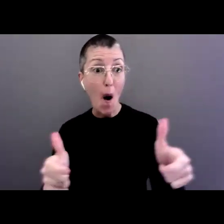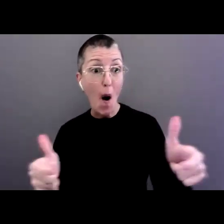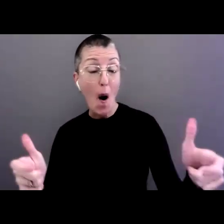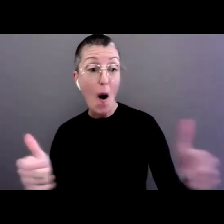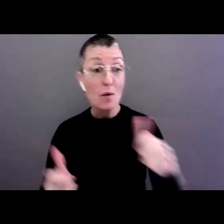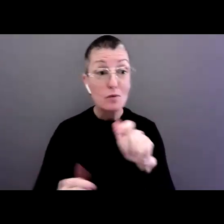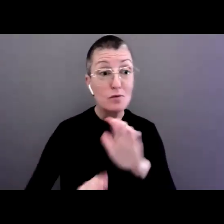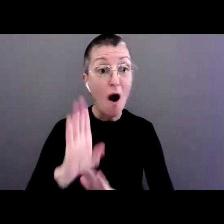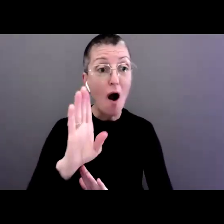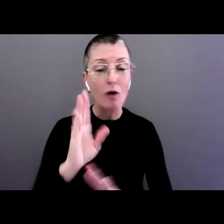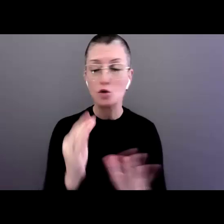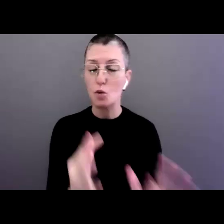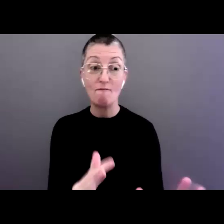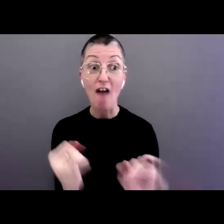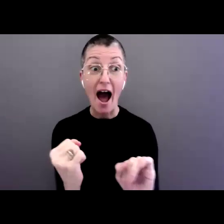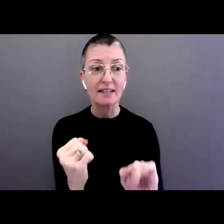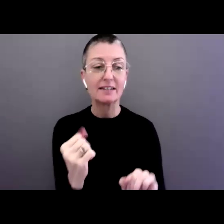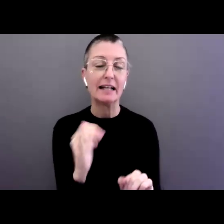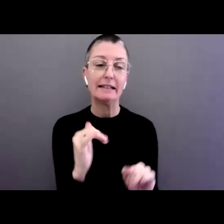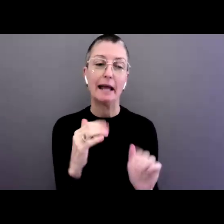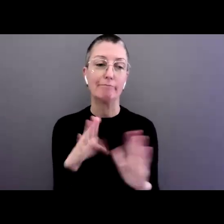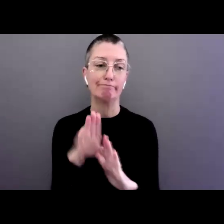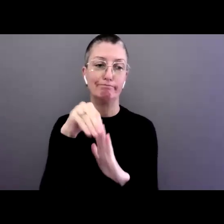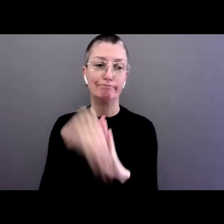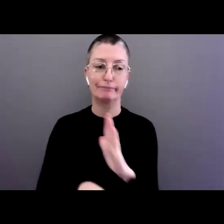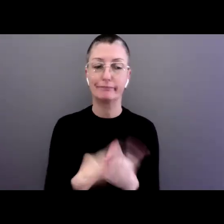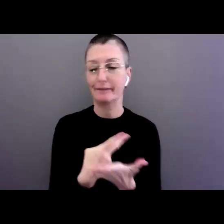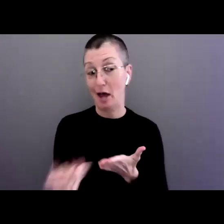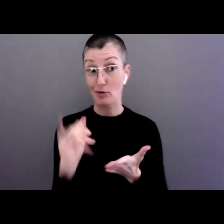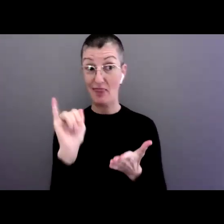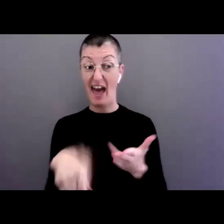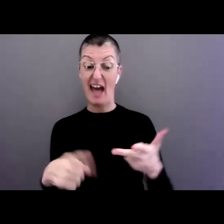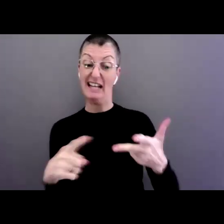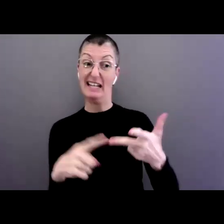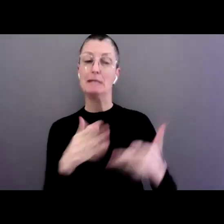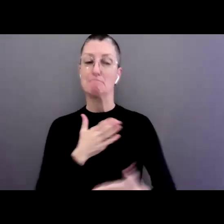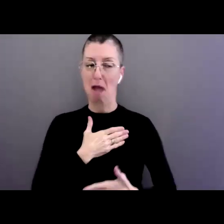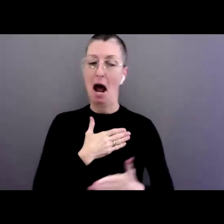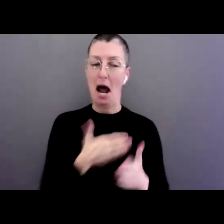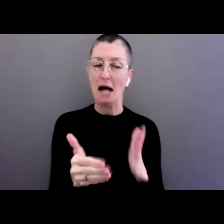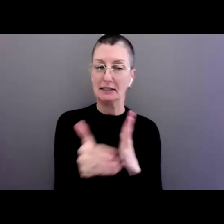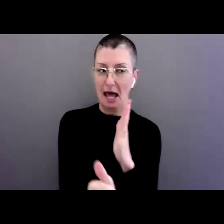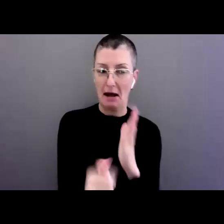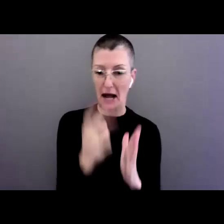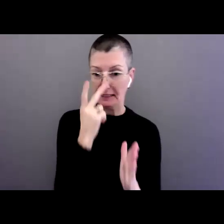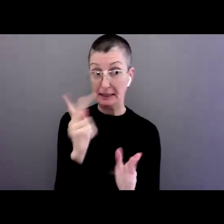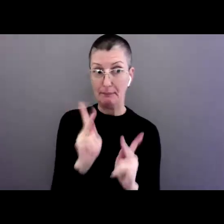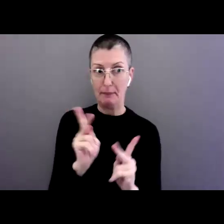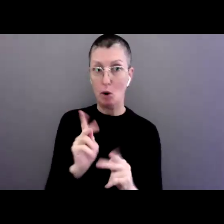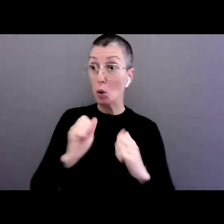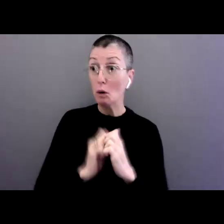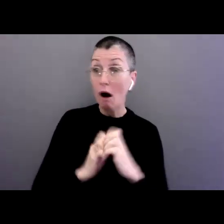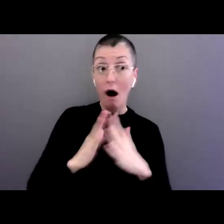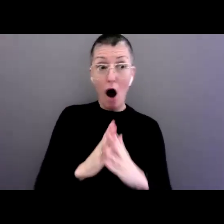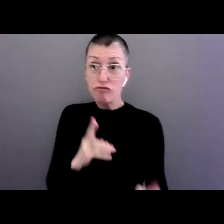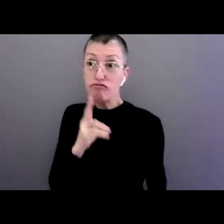feel like my expertise lies in that third reasoning of seeing founders kind of rush to launch their product and they're skipping over